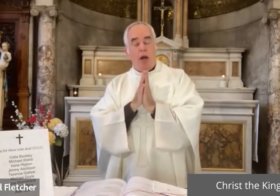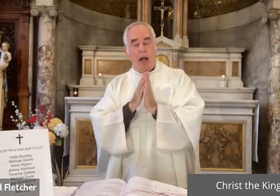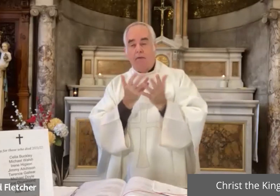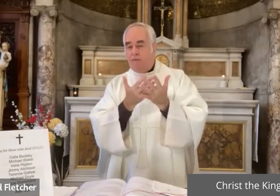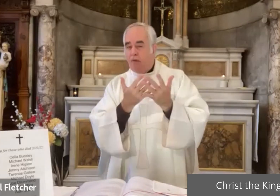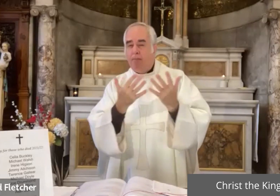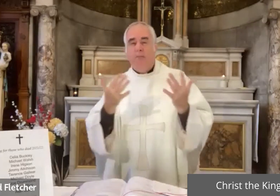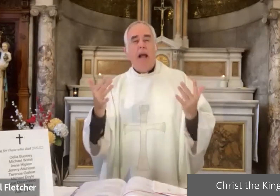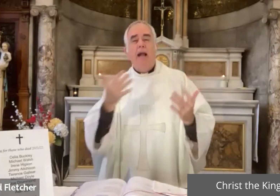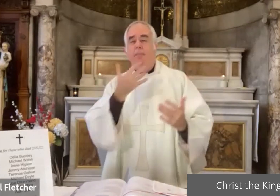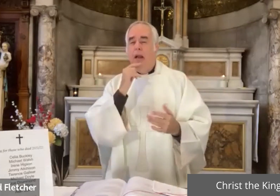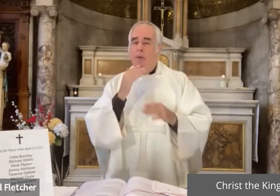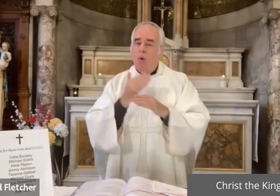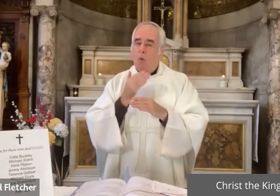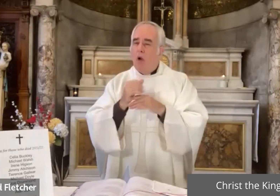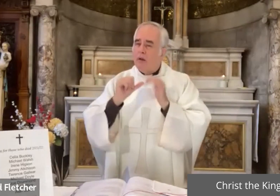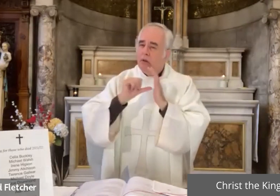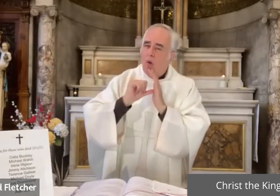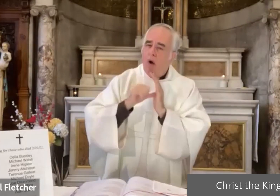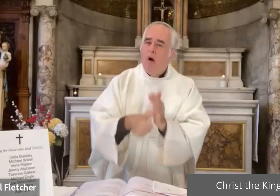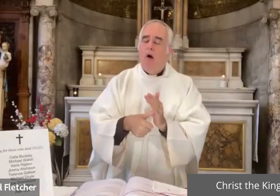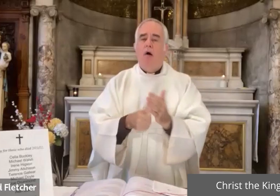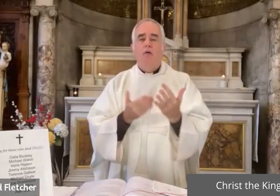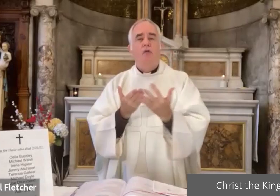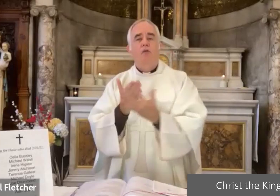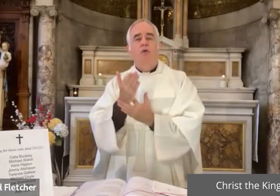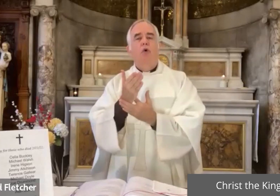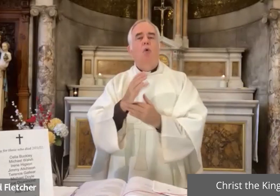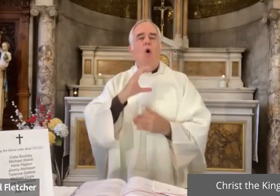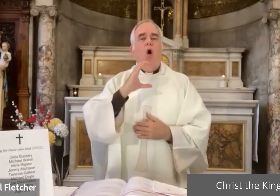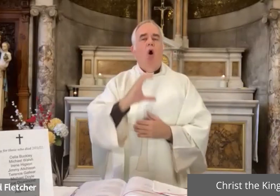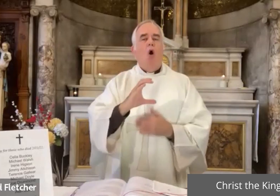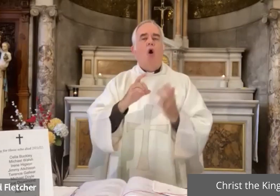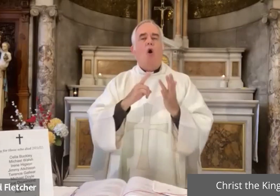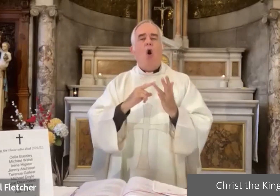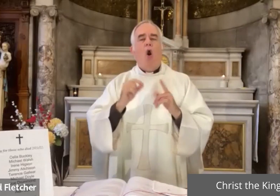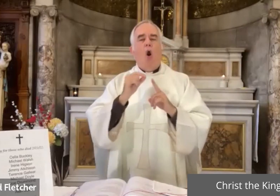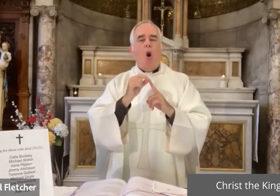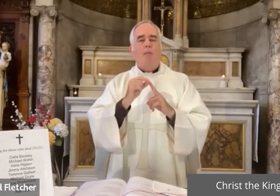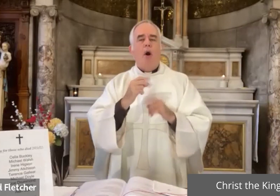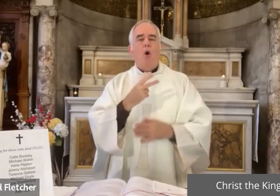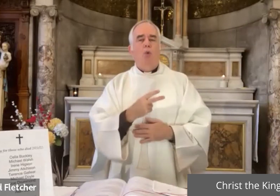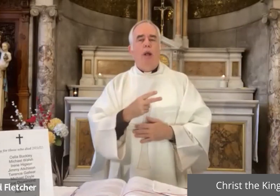We pray for the many people who work so hard through